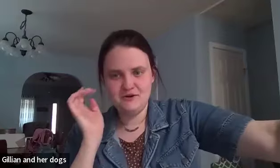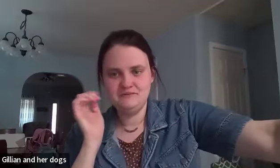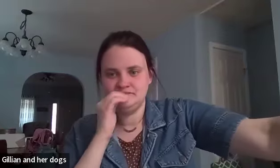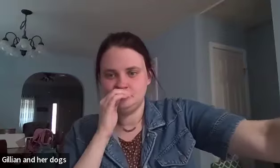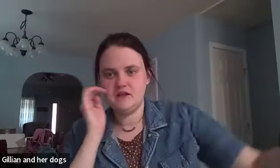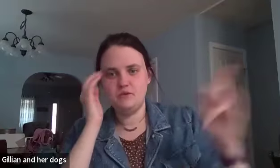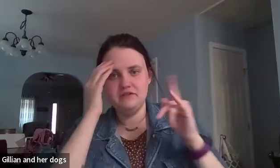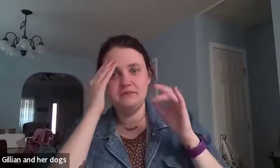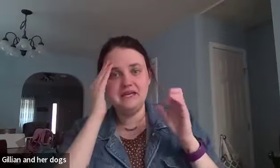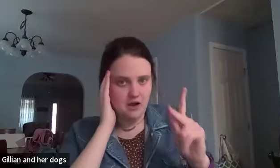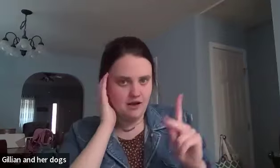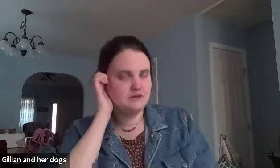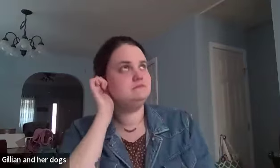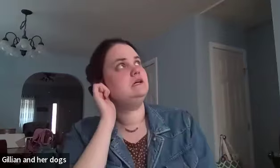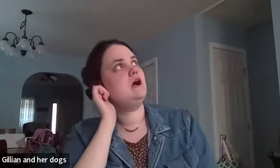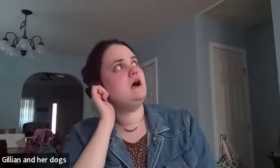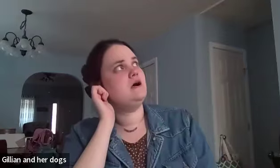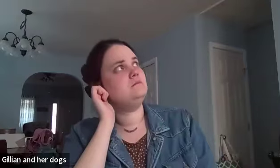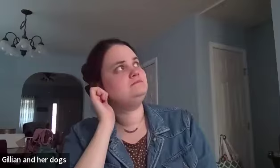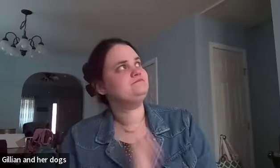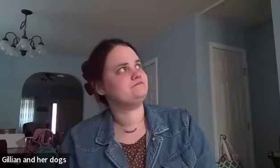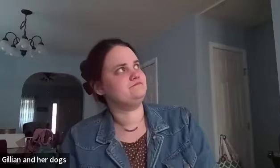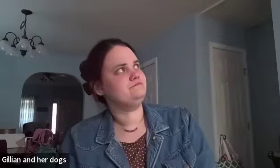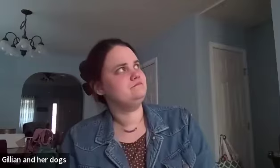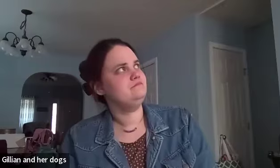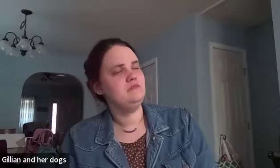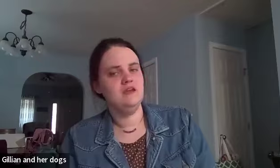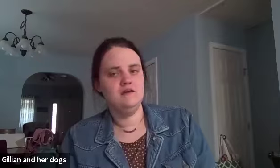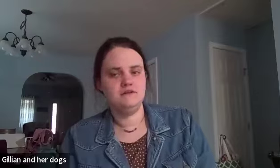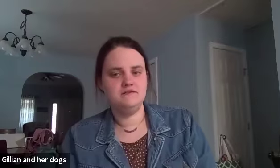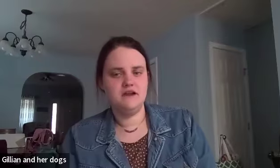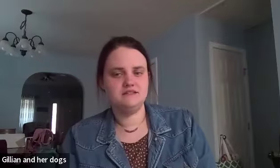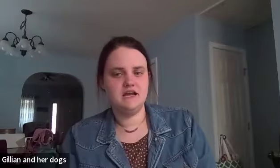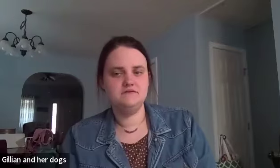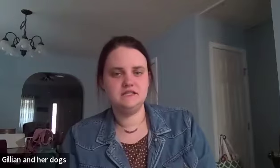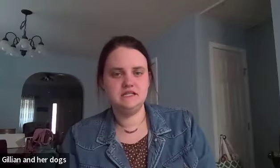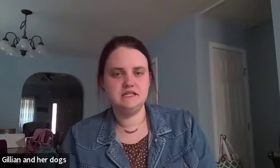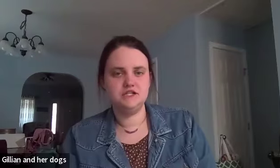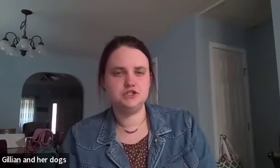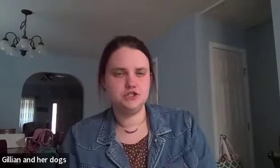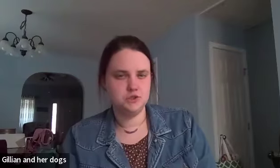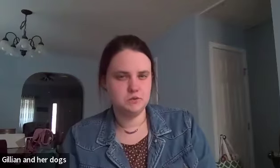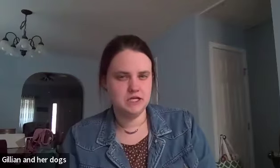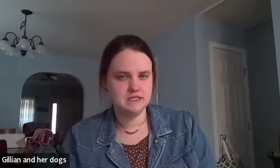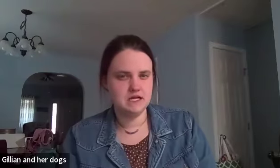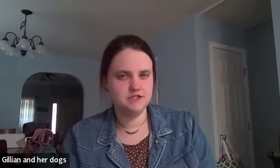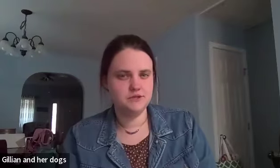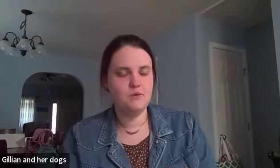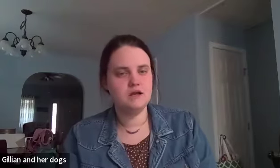so with peacock, um, fun fact, I have seen two ways kind of doing it. One